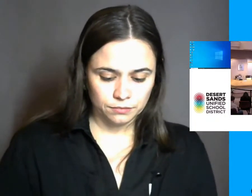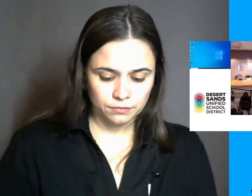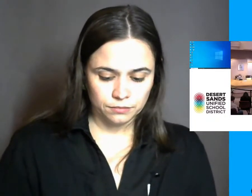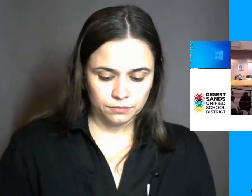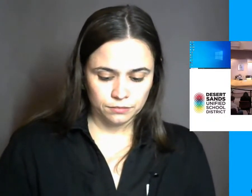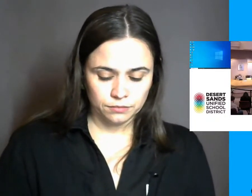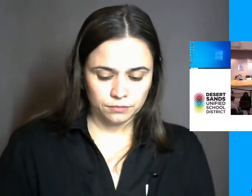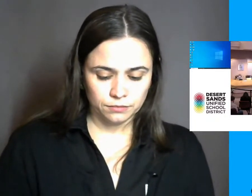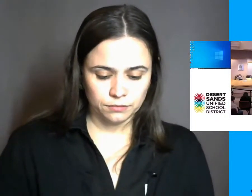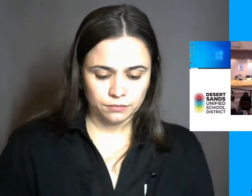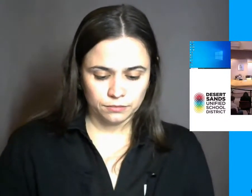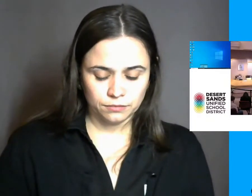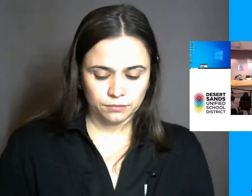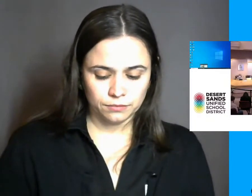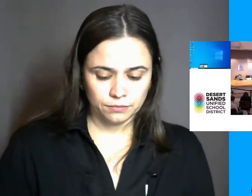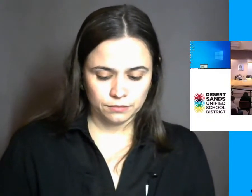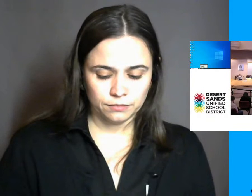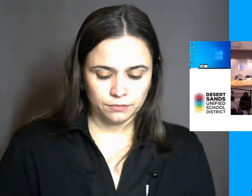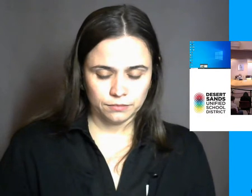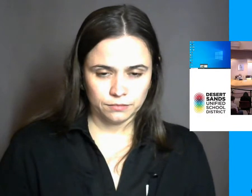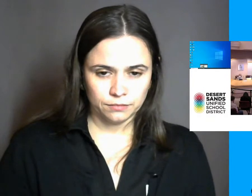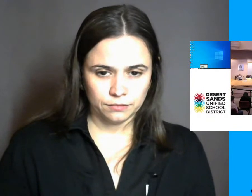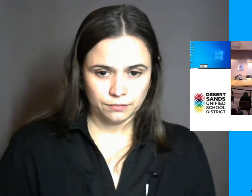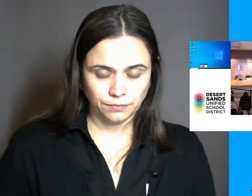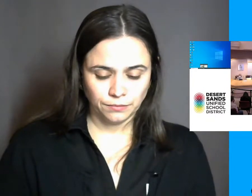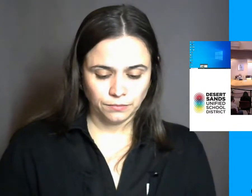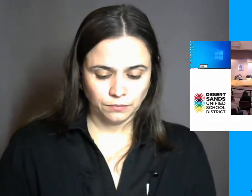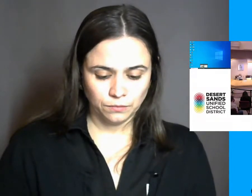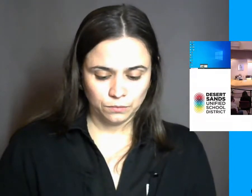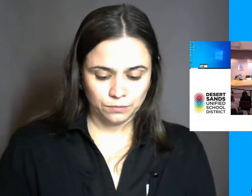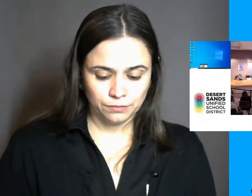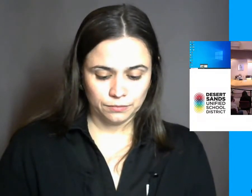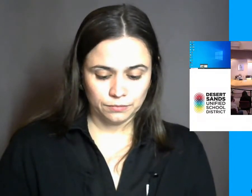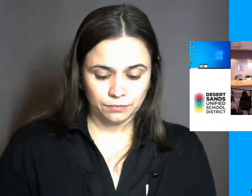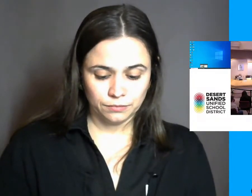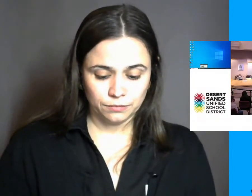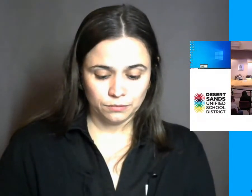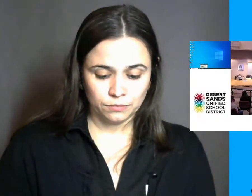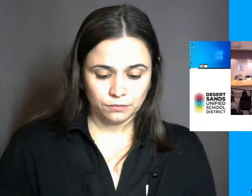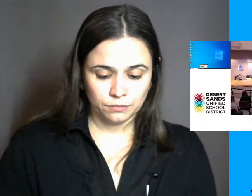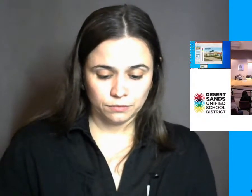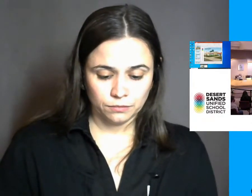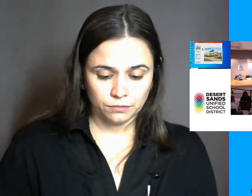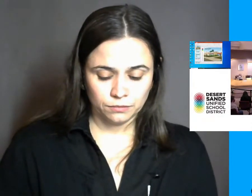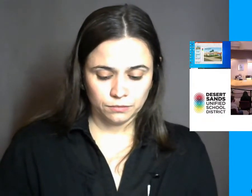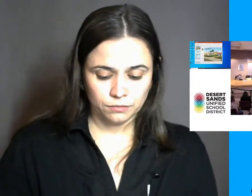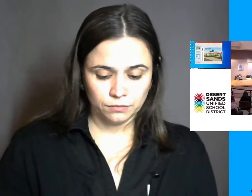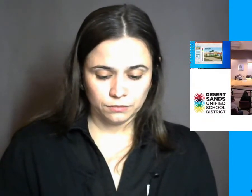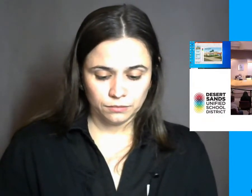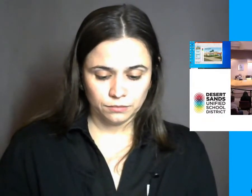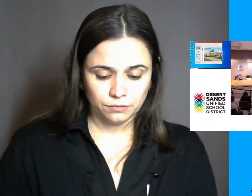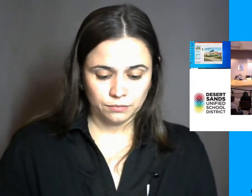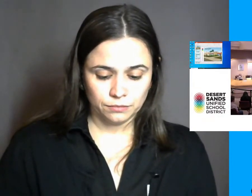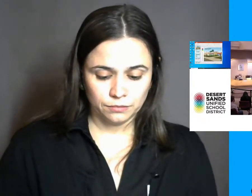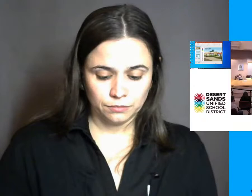And that was item 13.1. We're moving on to 13.2, Measure KK update. Superintendent Bailey.